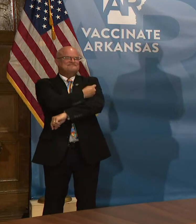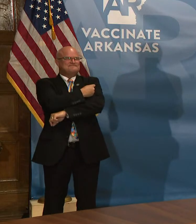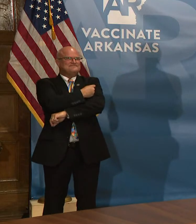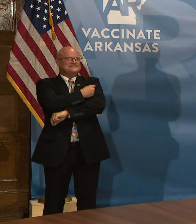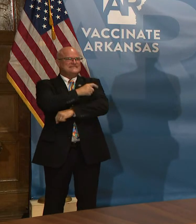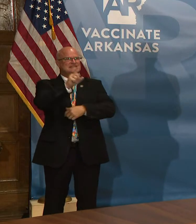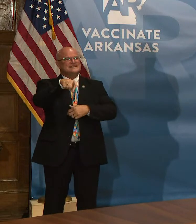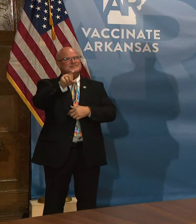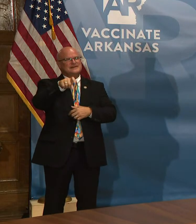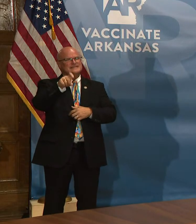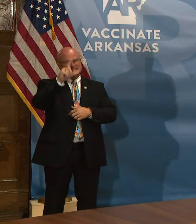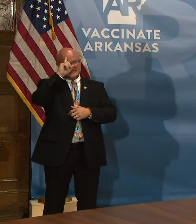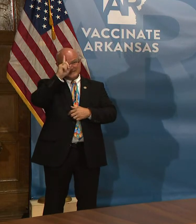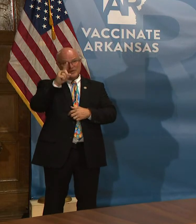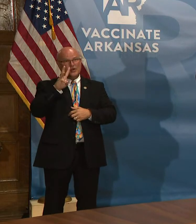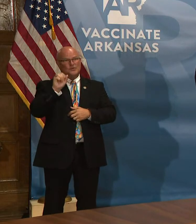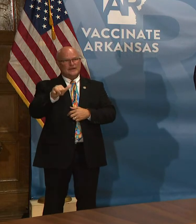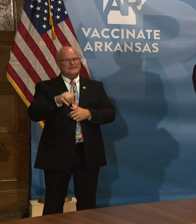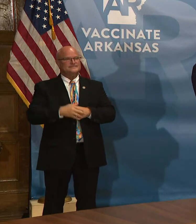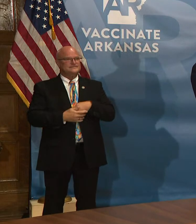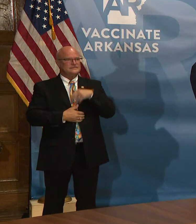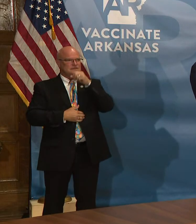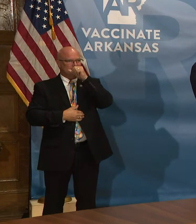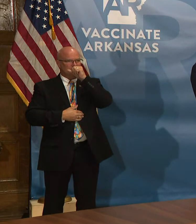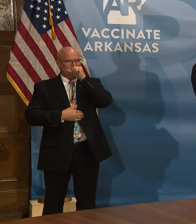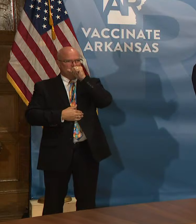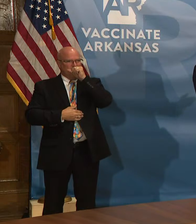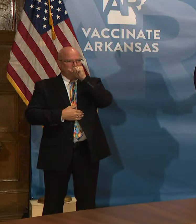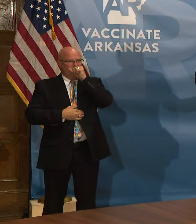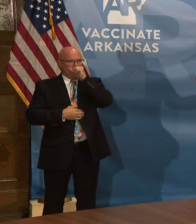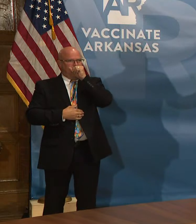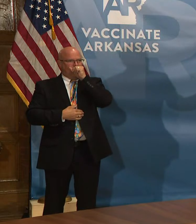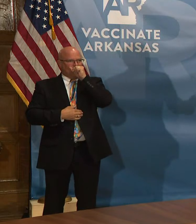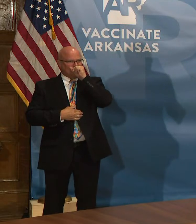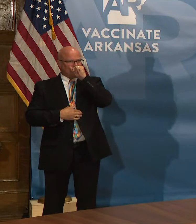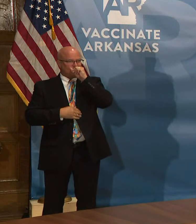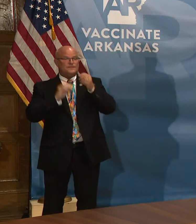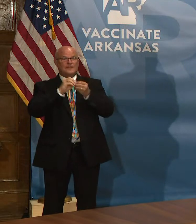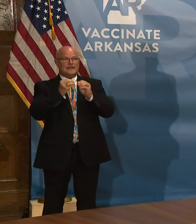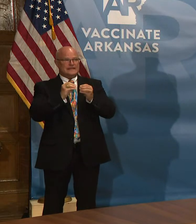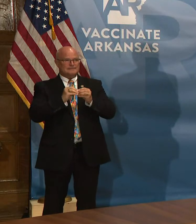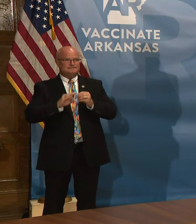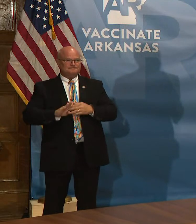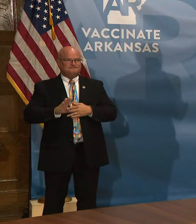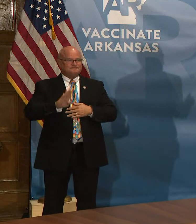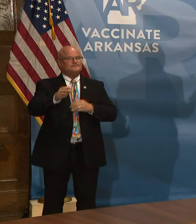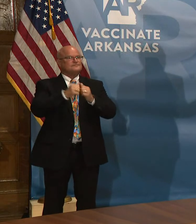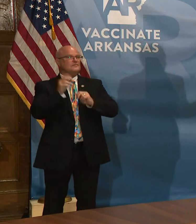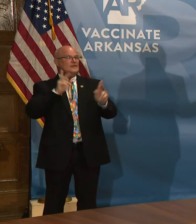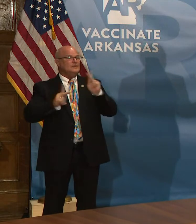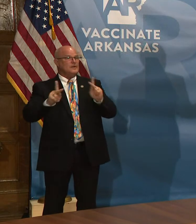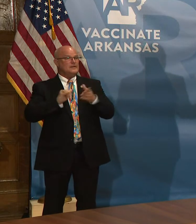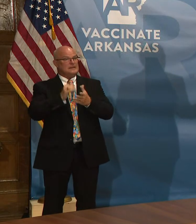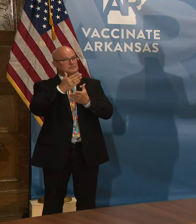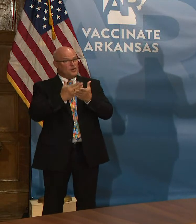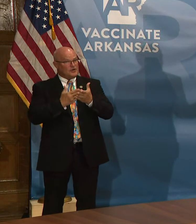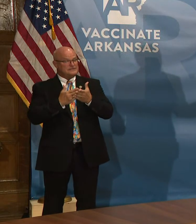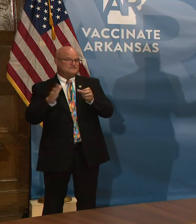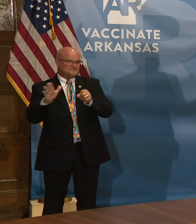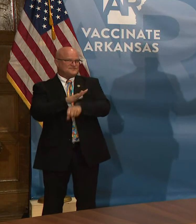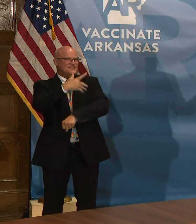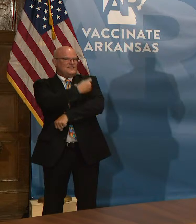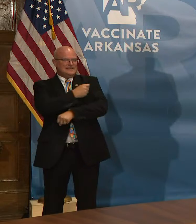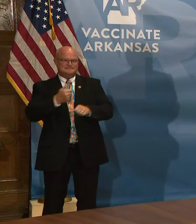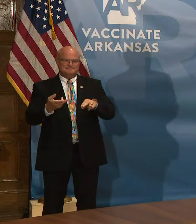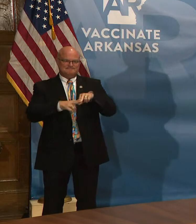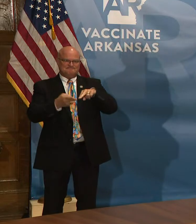vaccination is the smart way to go. And our numbers keep going up with those that are partially or fully